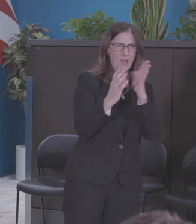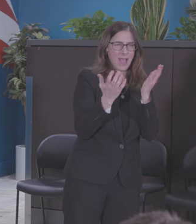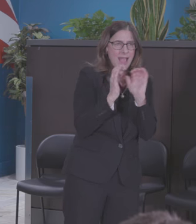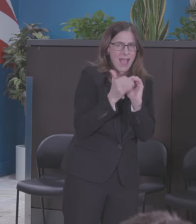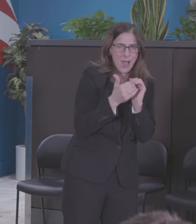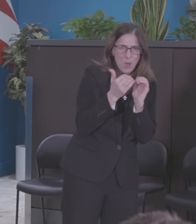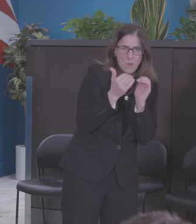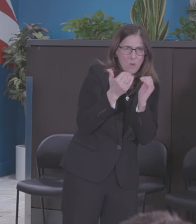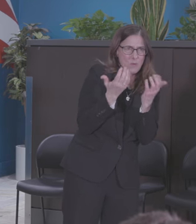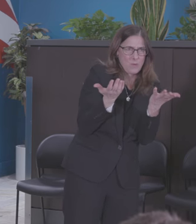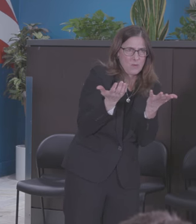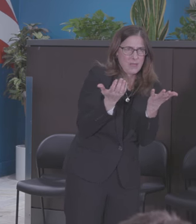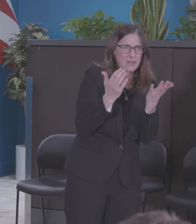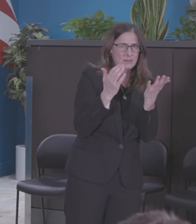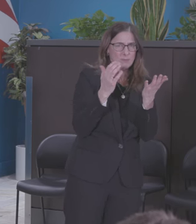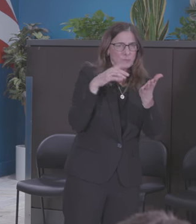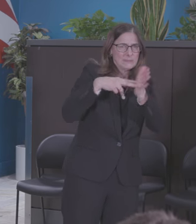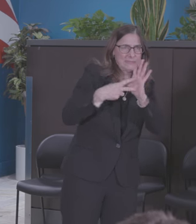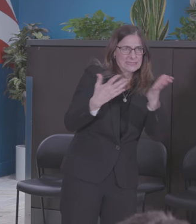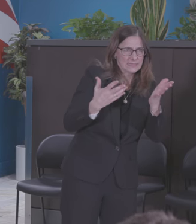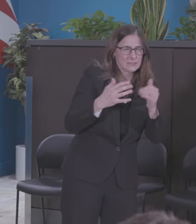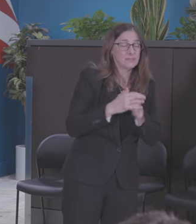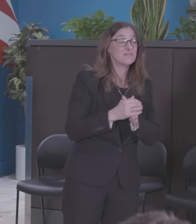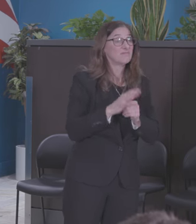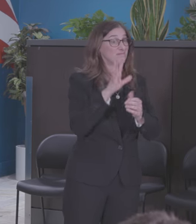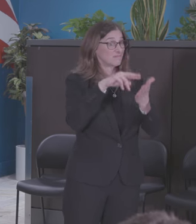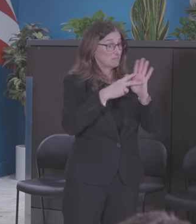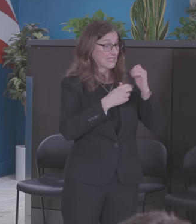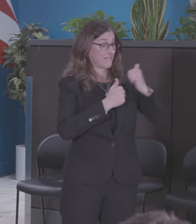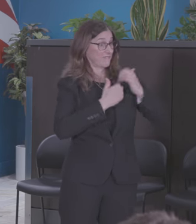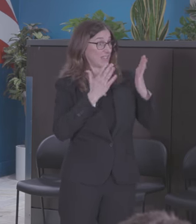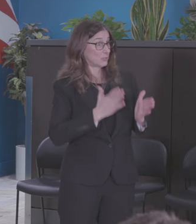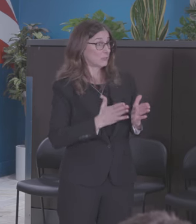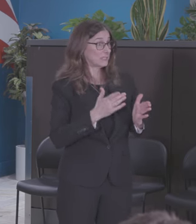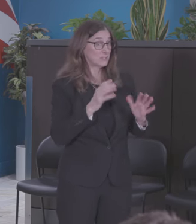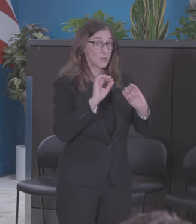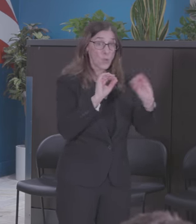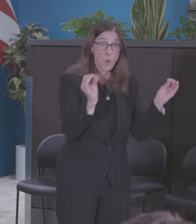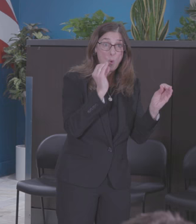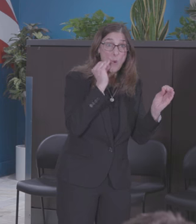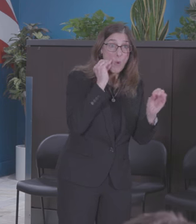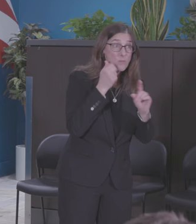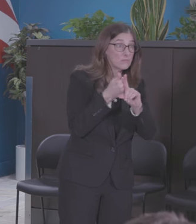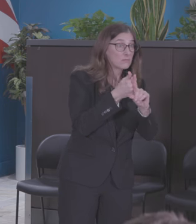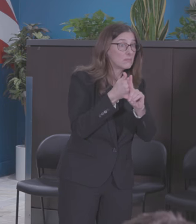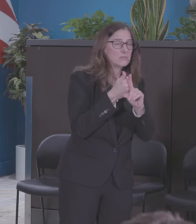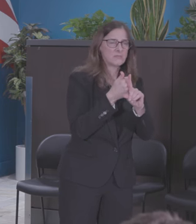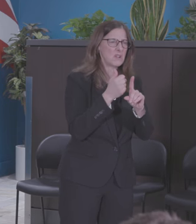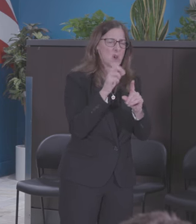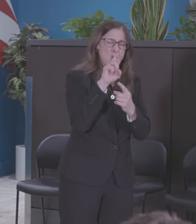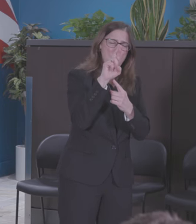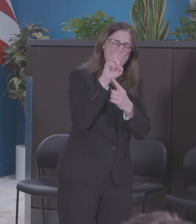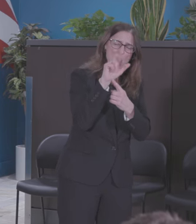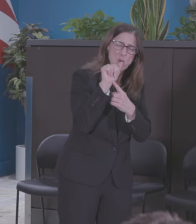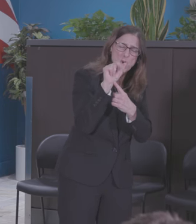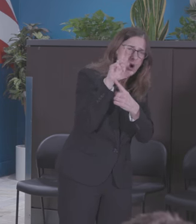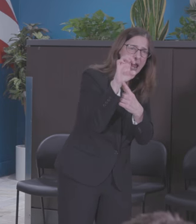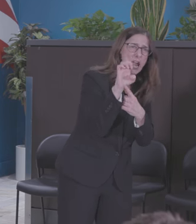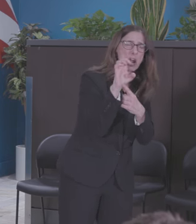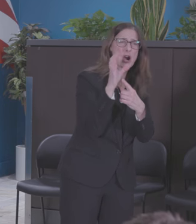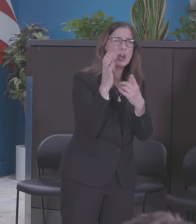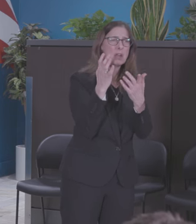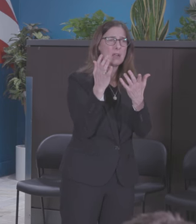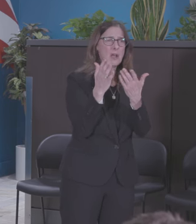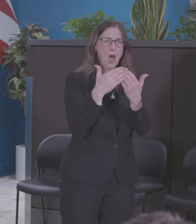veterans' homelessness is a rare, brief, and non-reoccurring episode. It's where all homeless veterans have been